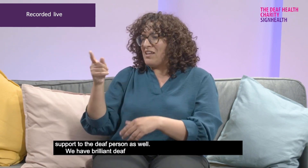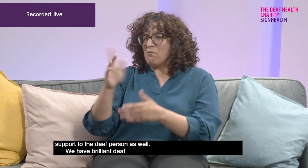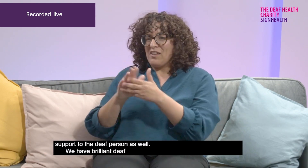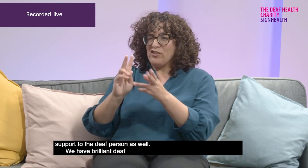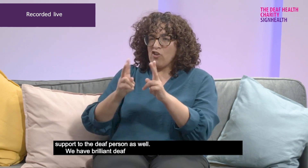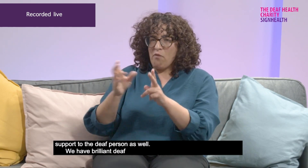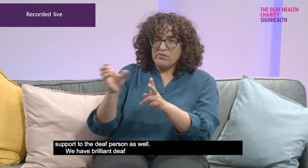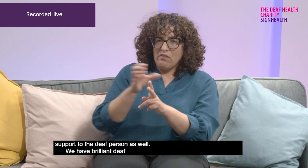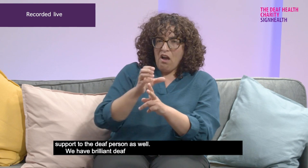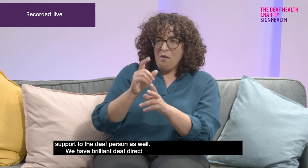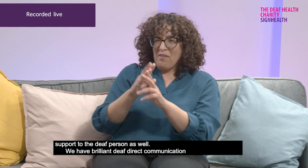direct communication